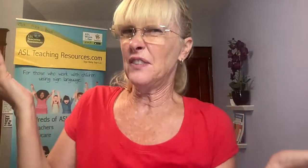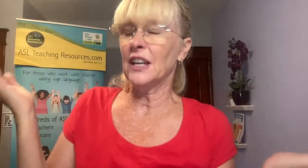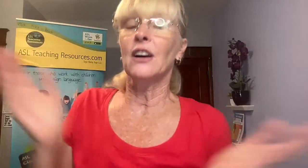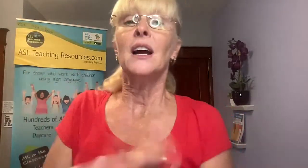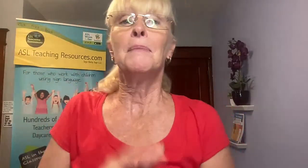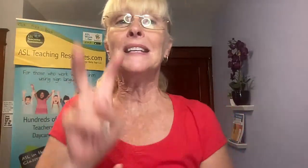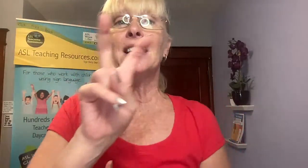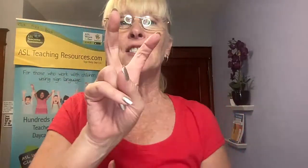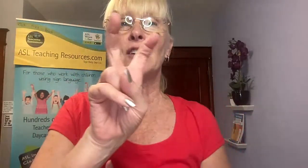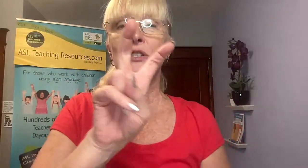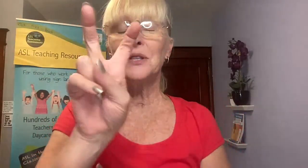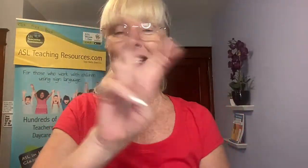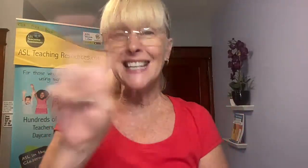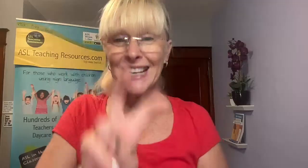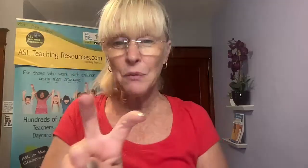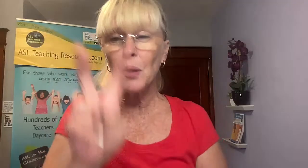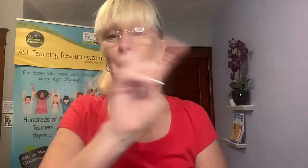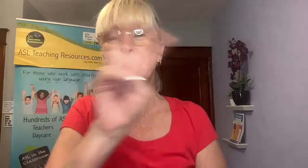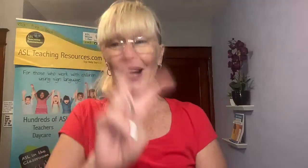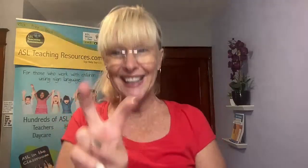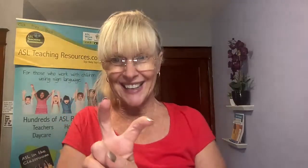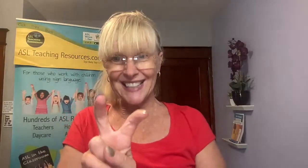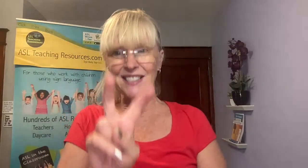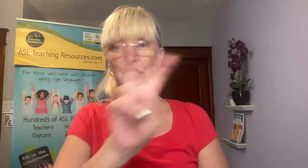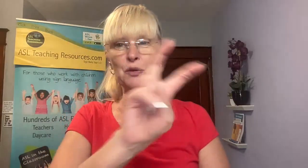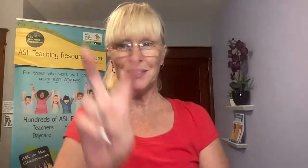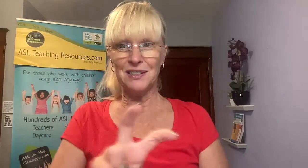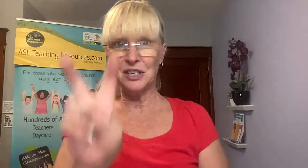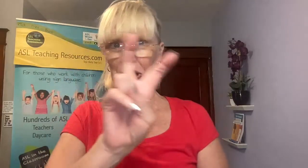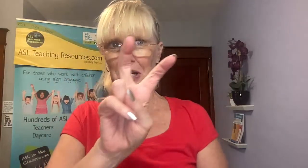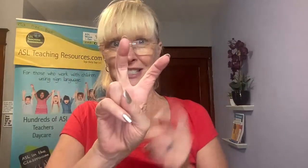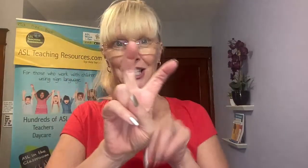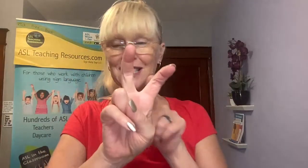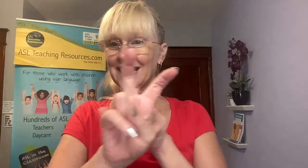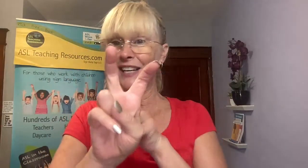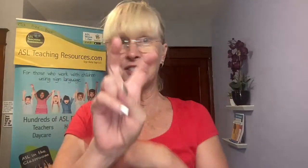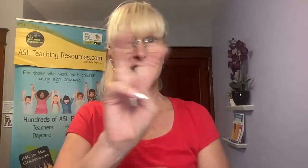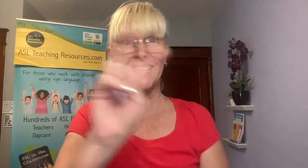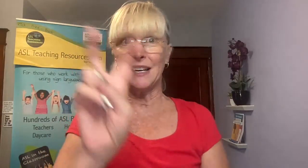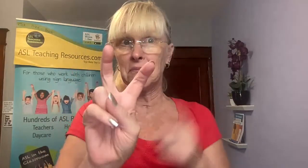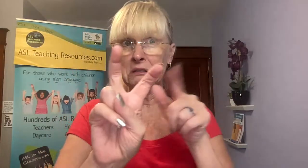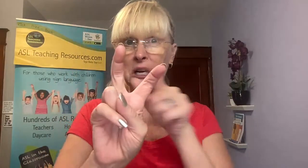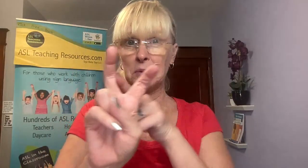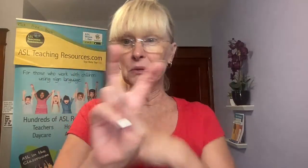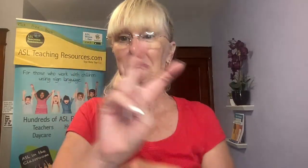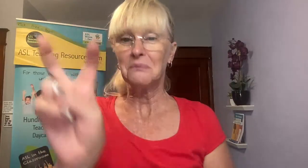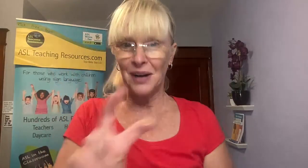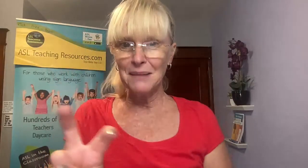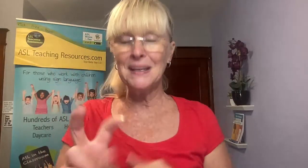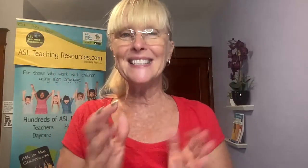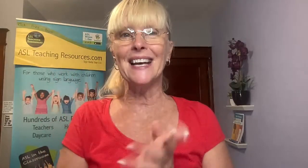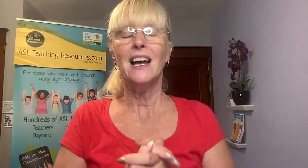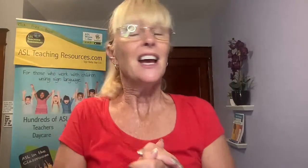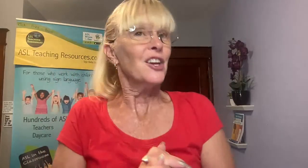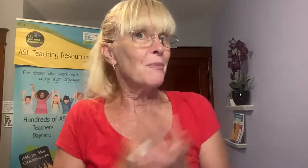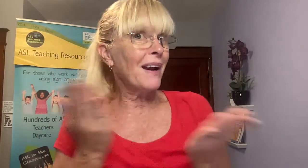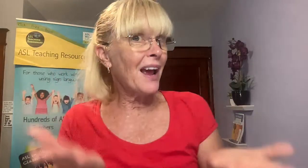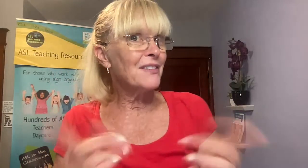figure. Pizza is also the Z where we go like this. Just the letter Z doubled, right? Pizza. You might have a